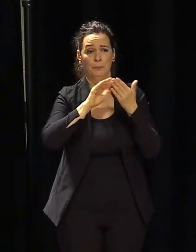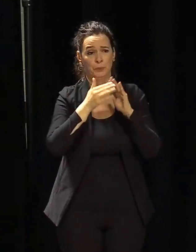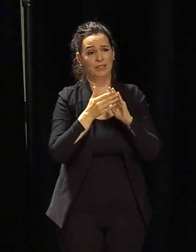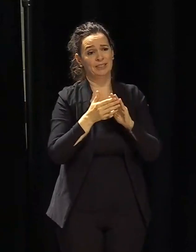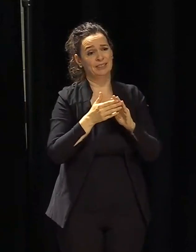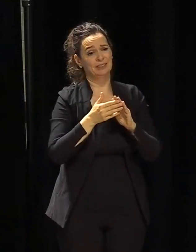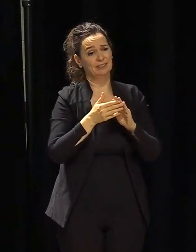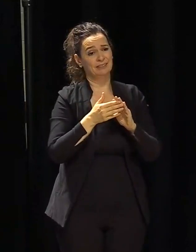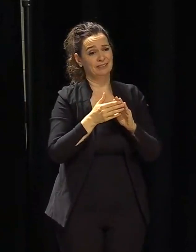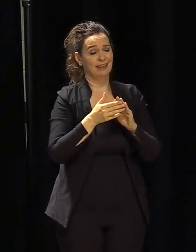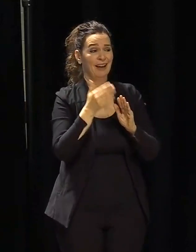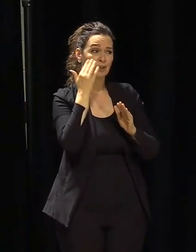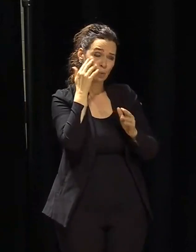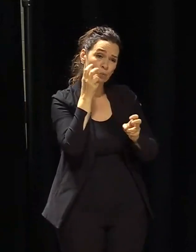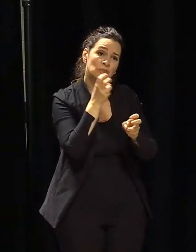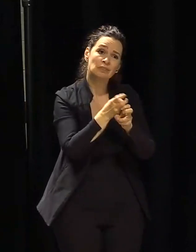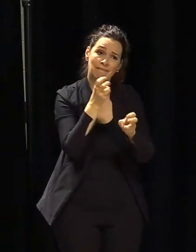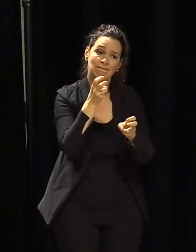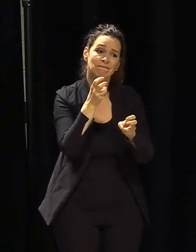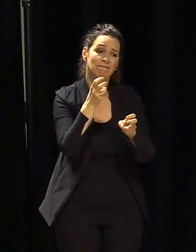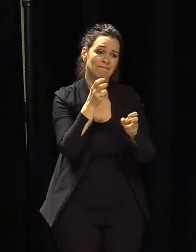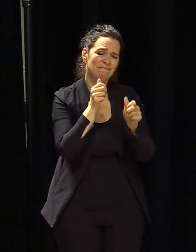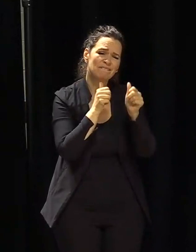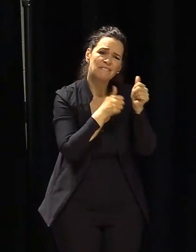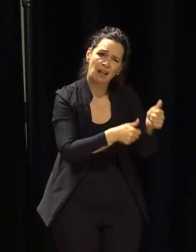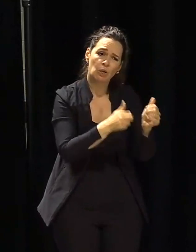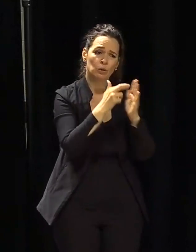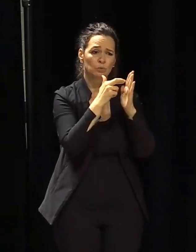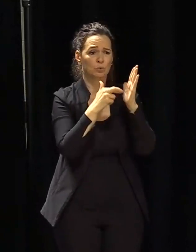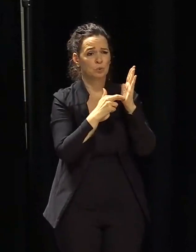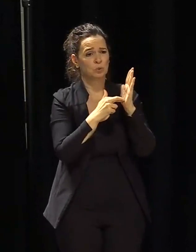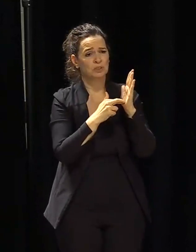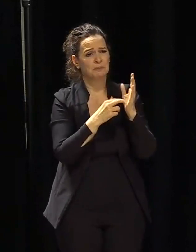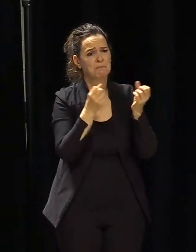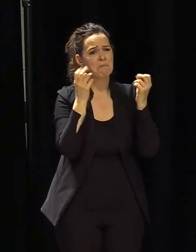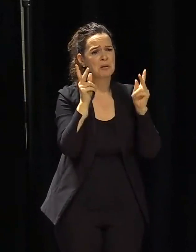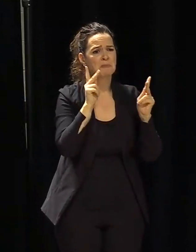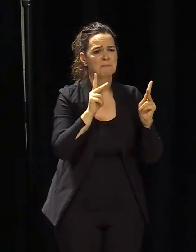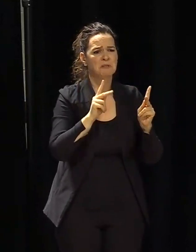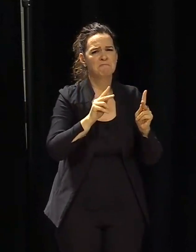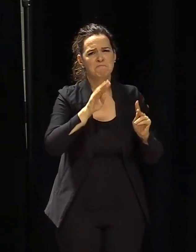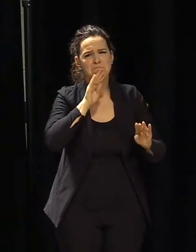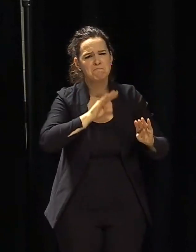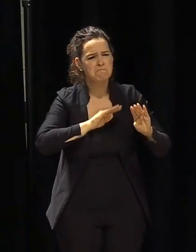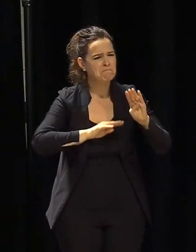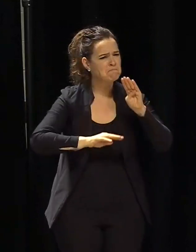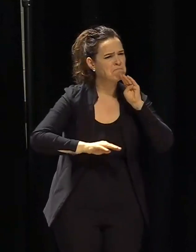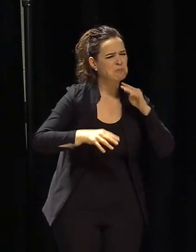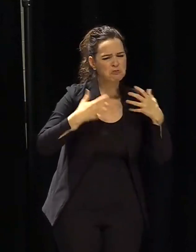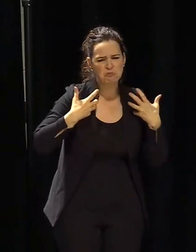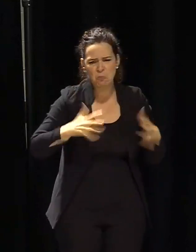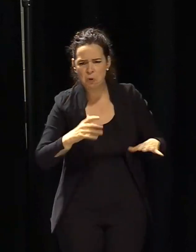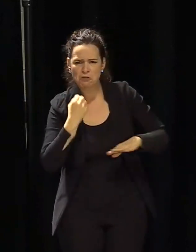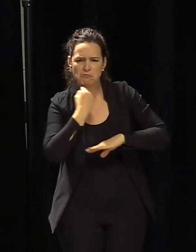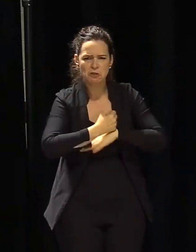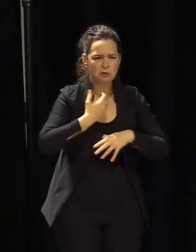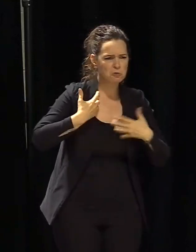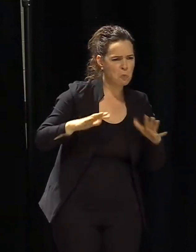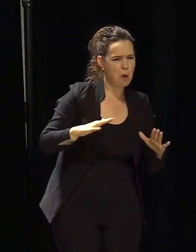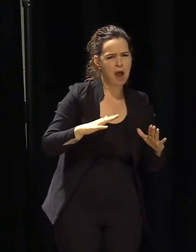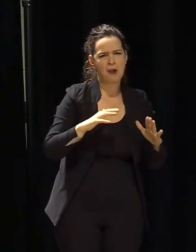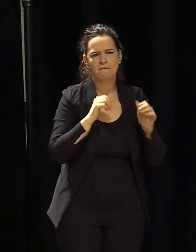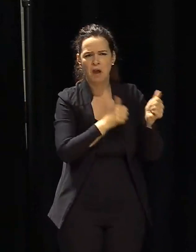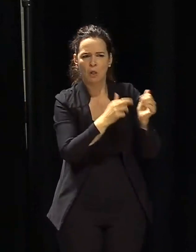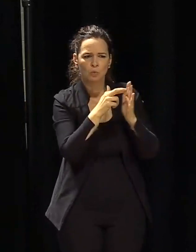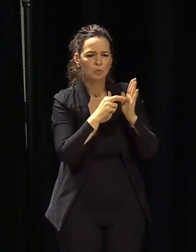In the beginning, people were really frustrated. There's lockdowns. People are frustrated about when we're going to get going again. We're trying to avoid all that, desperately